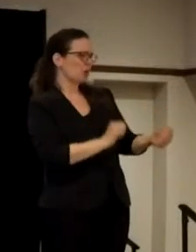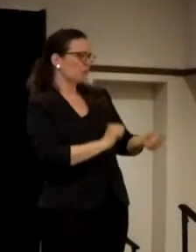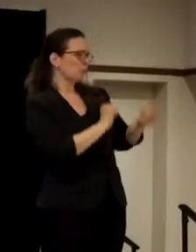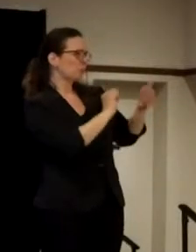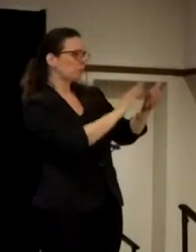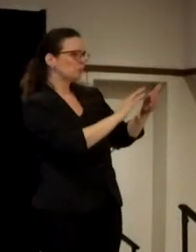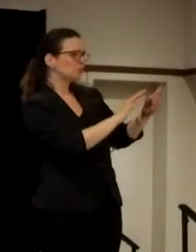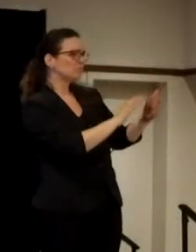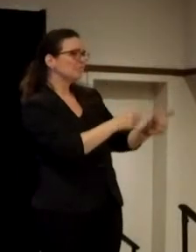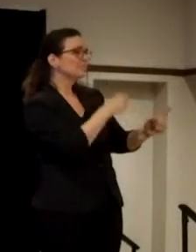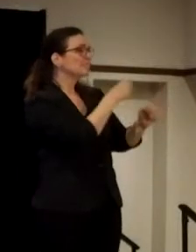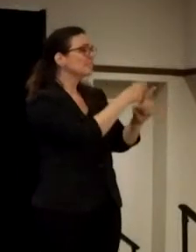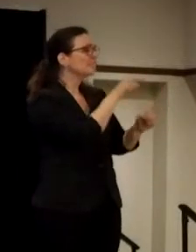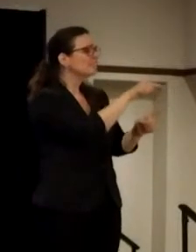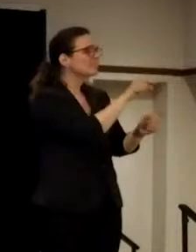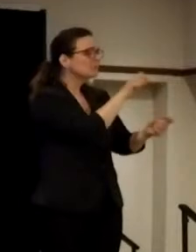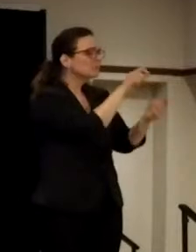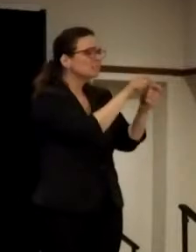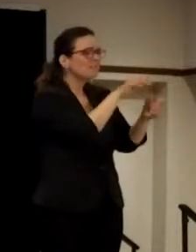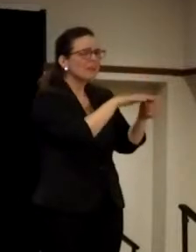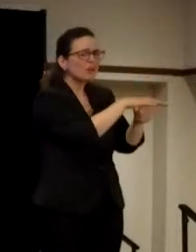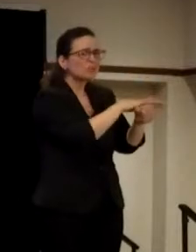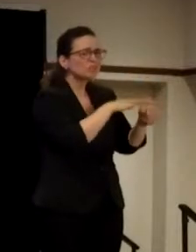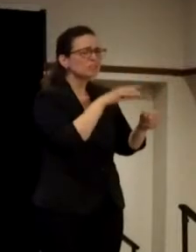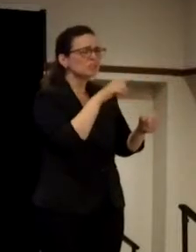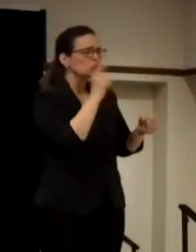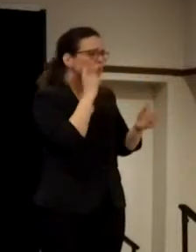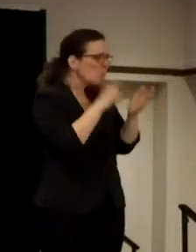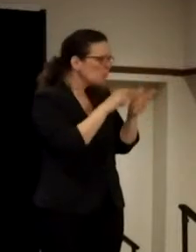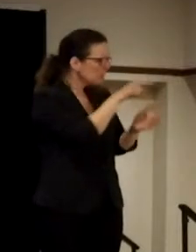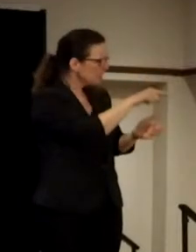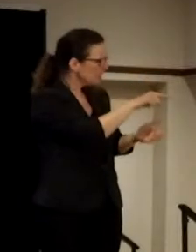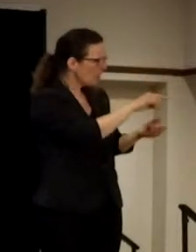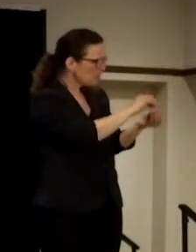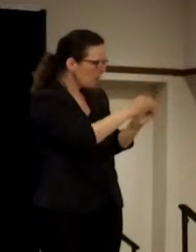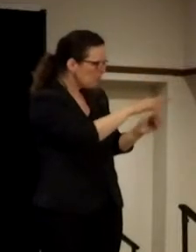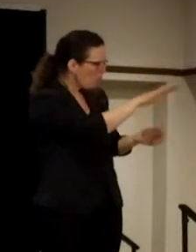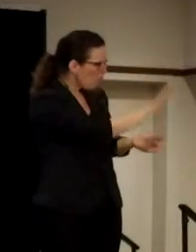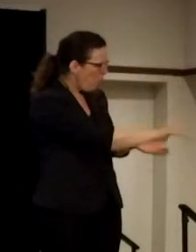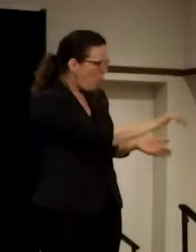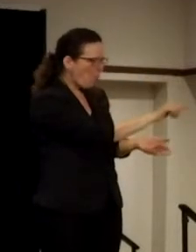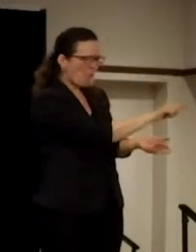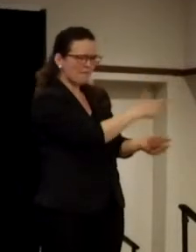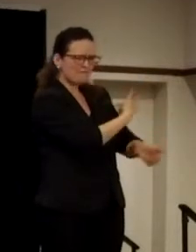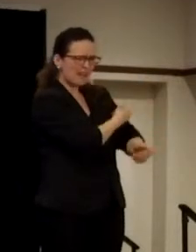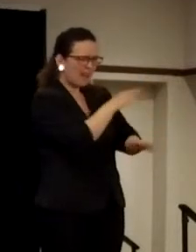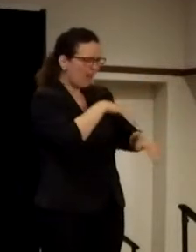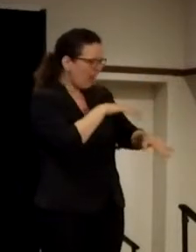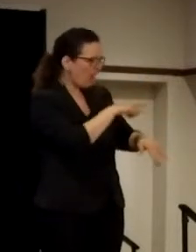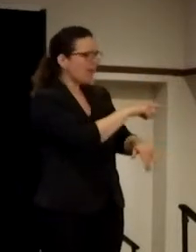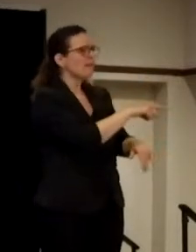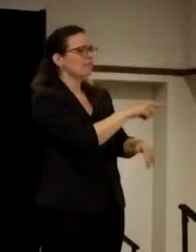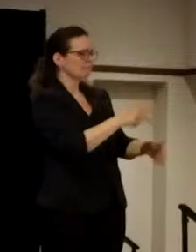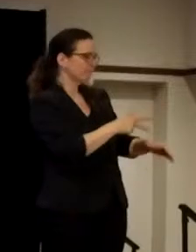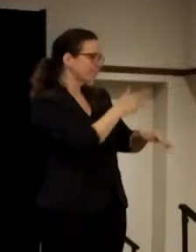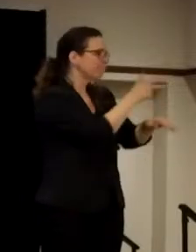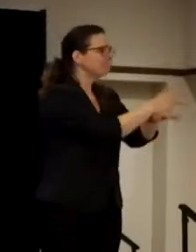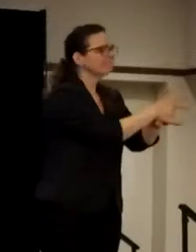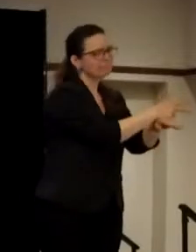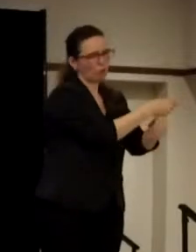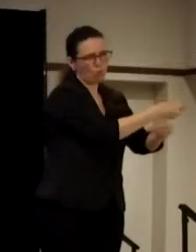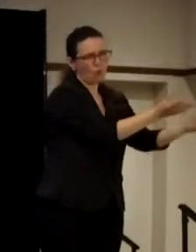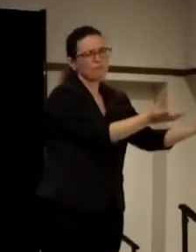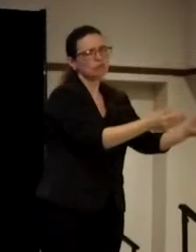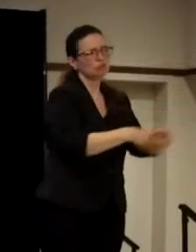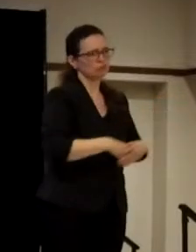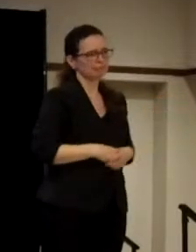codes where we have room to gain, real room, right? So a lot of it will be micro-targeting, I